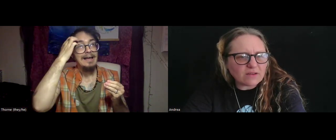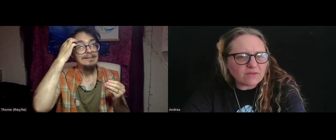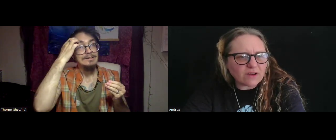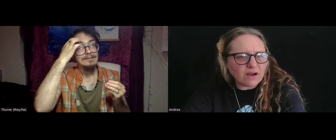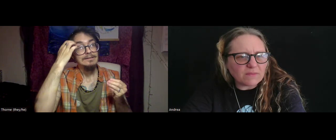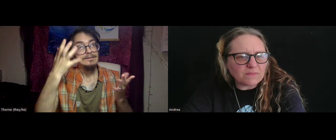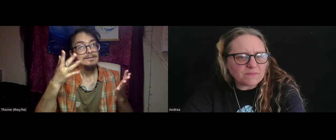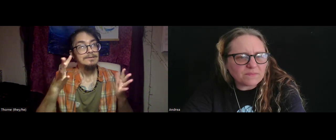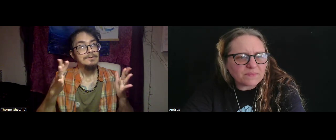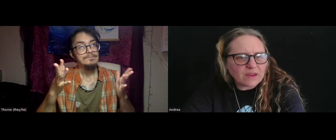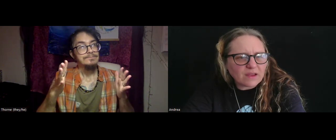of